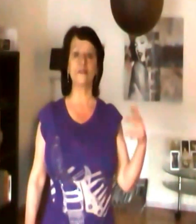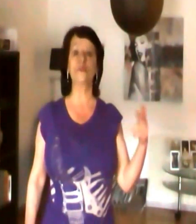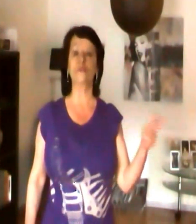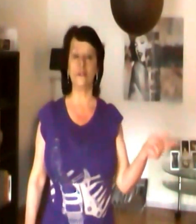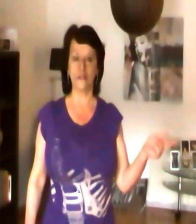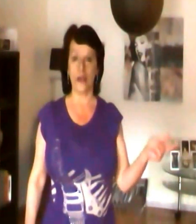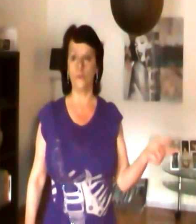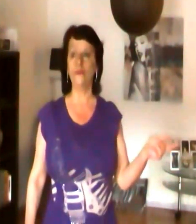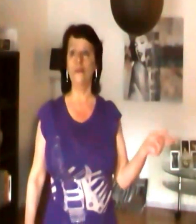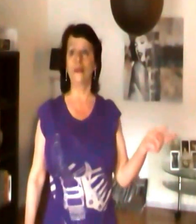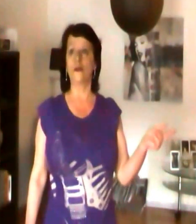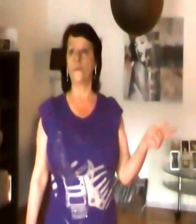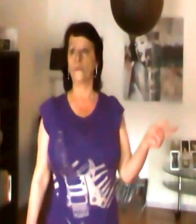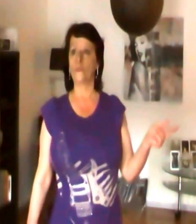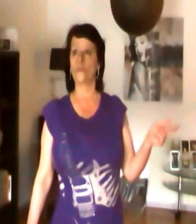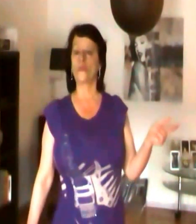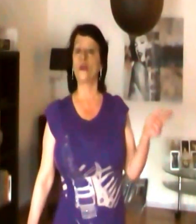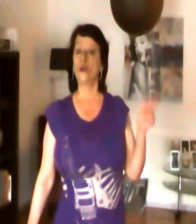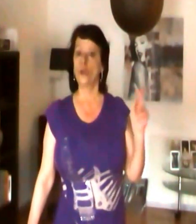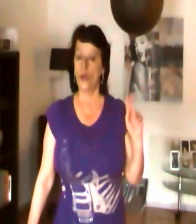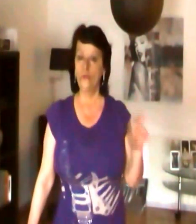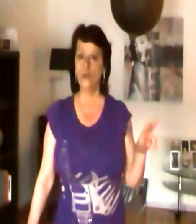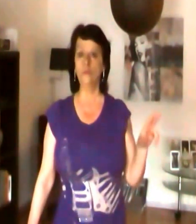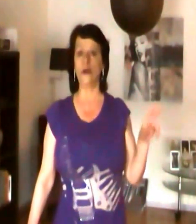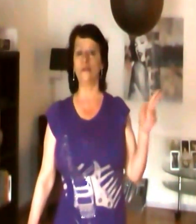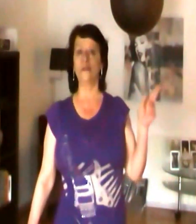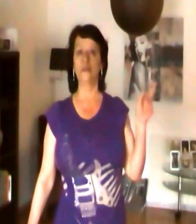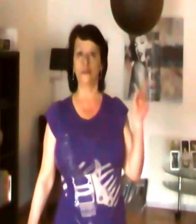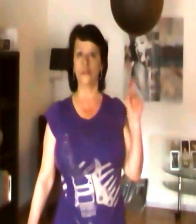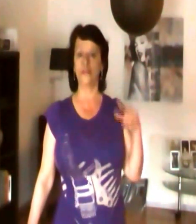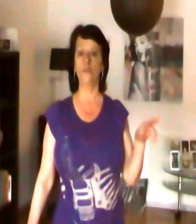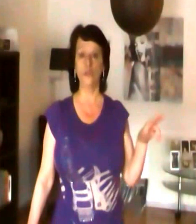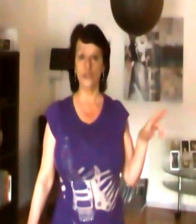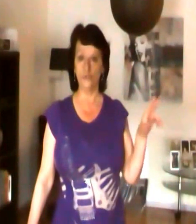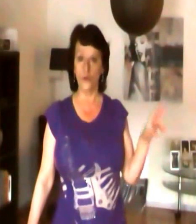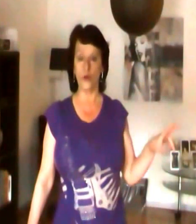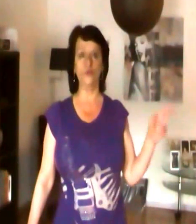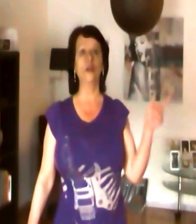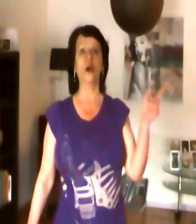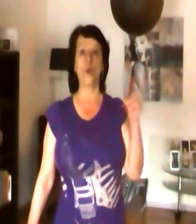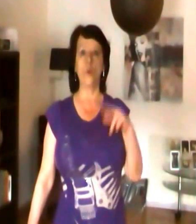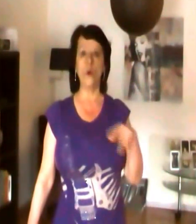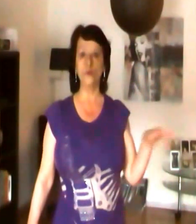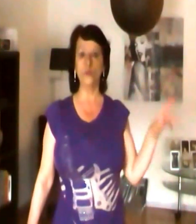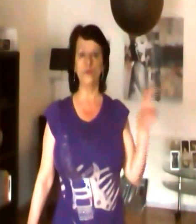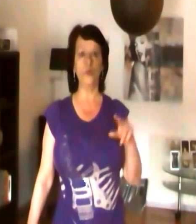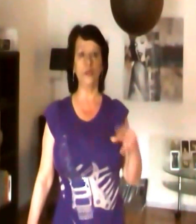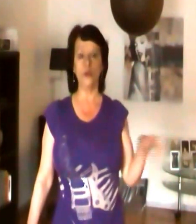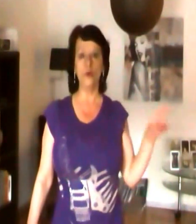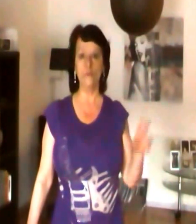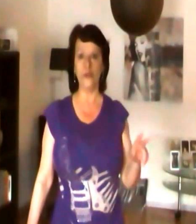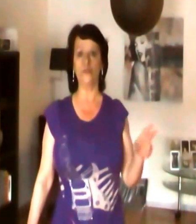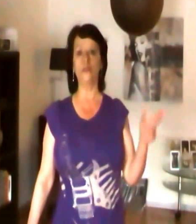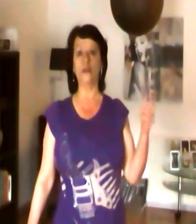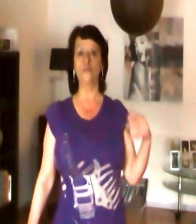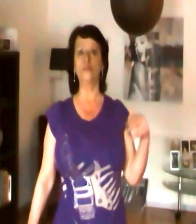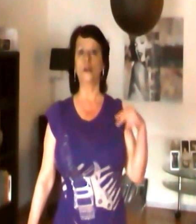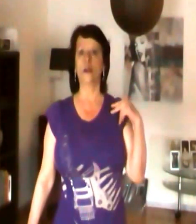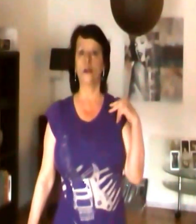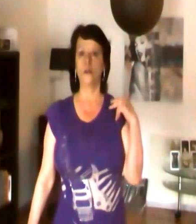asks Professor Kappel, having in mind the definition for God, what will be your method